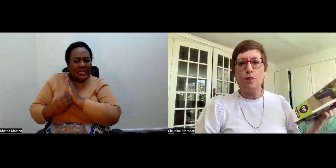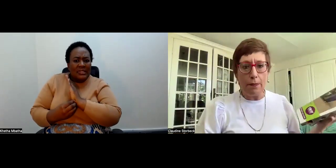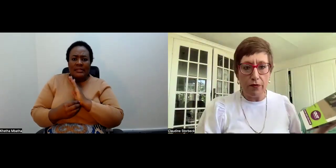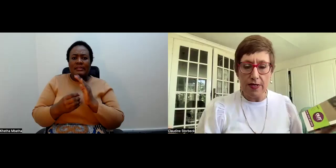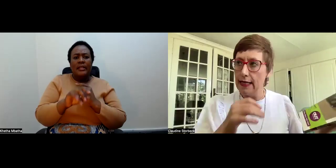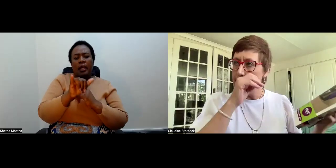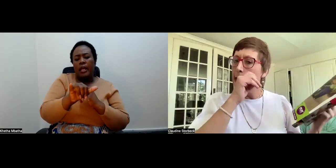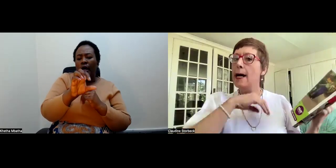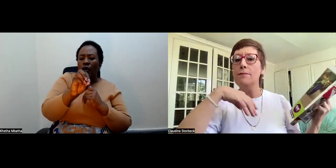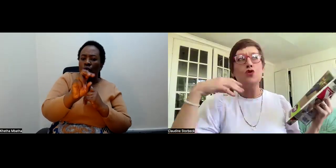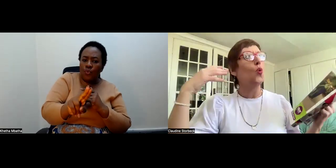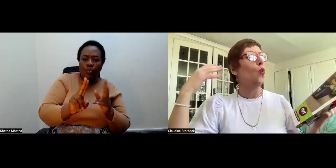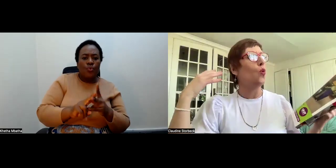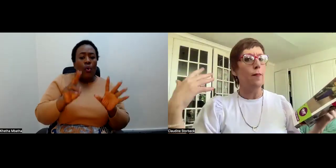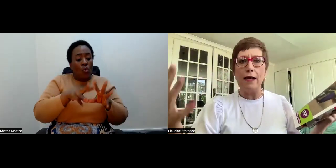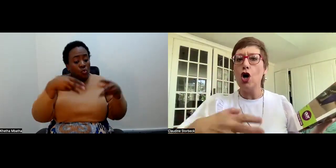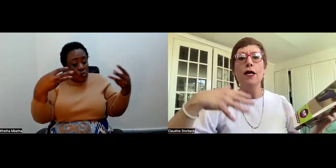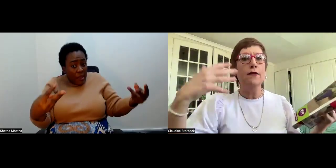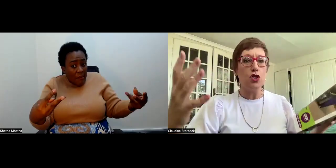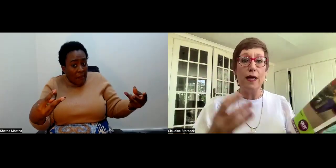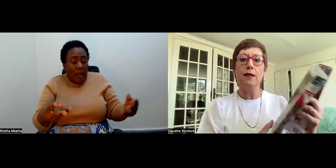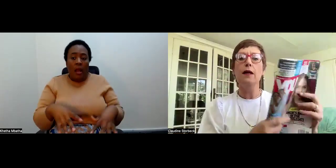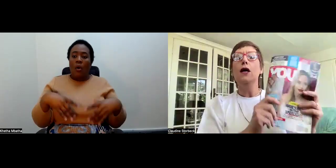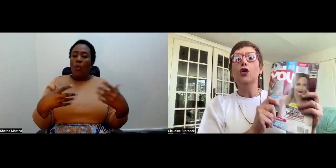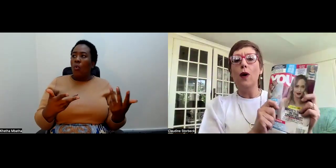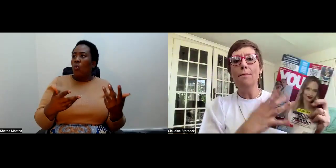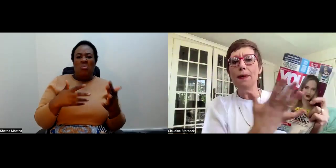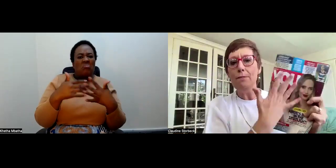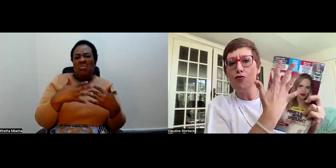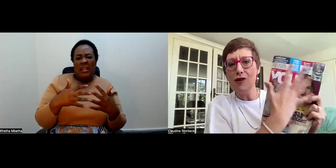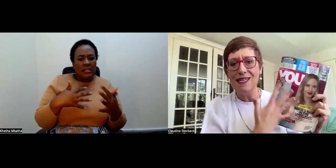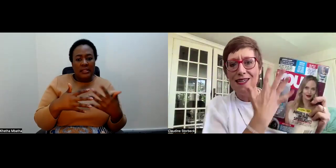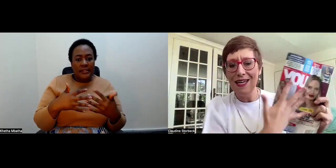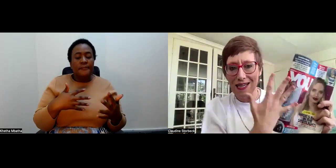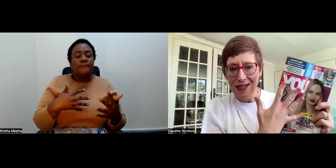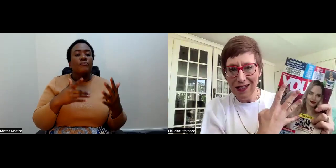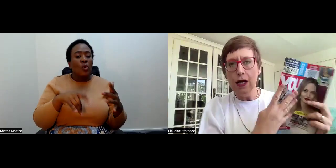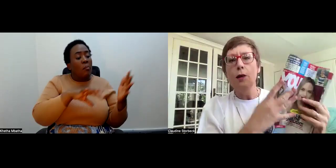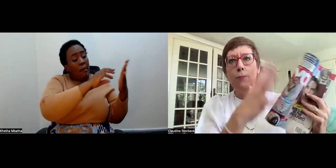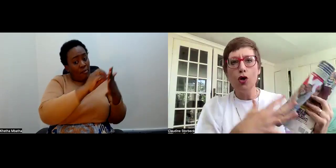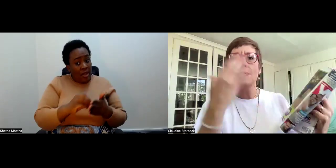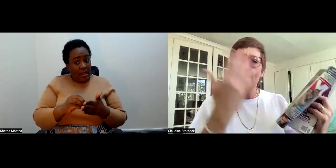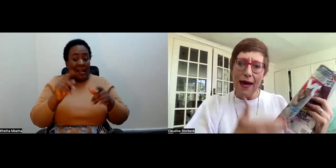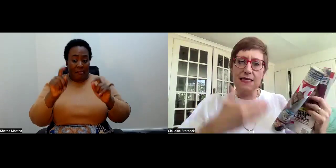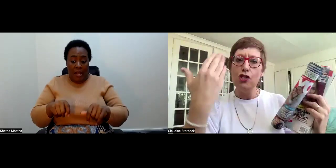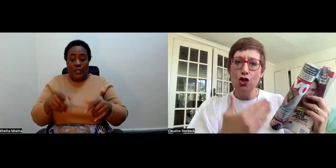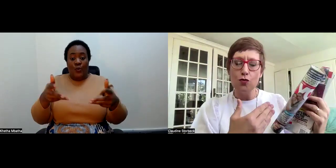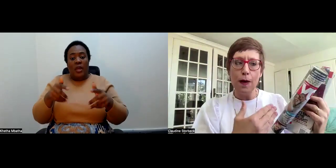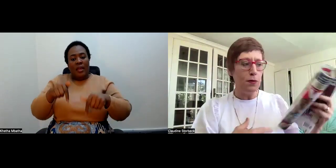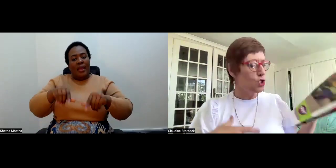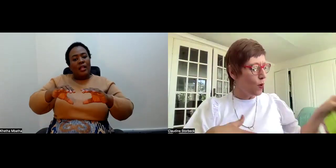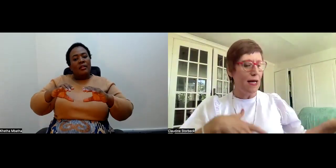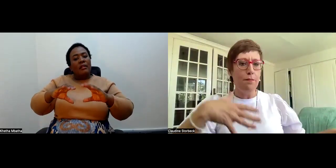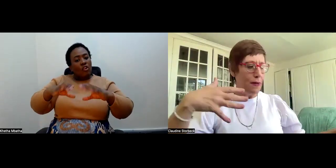got the newspaper from the Sunday Times or the Mail and Guardian, the Sowetan, you want to be bringing in books,